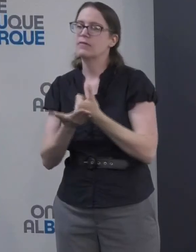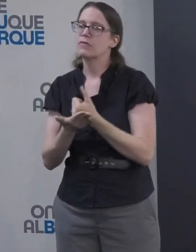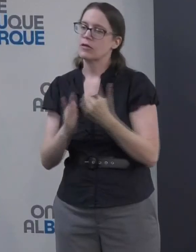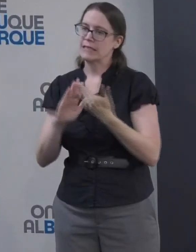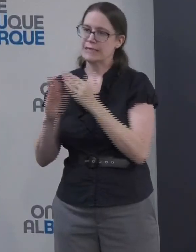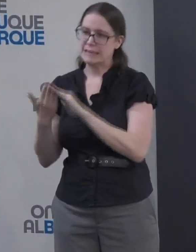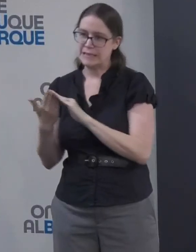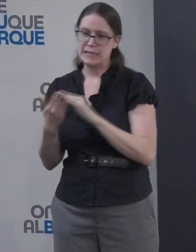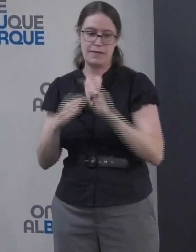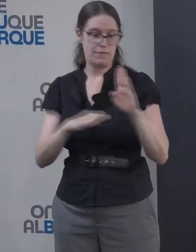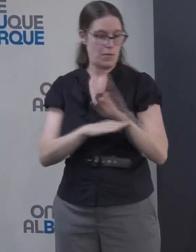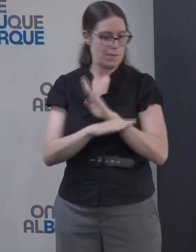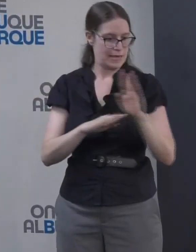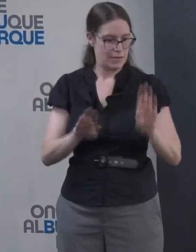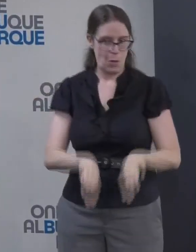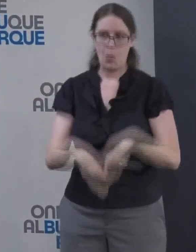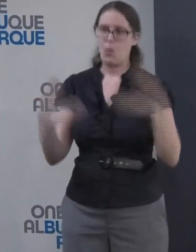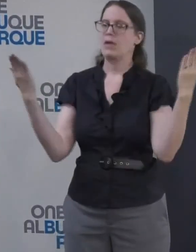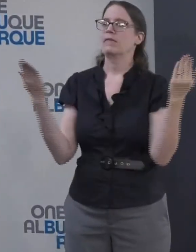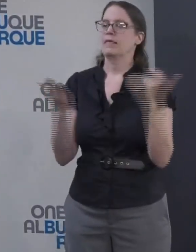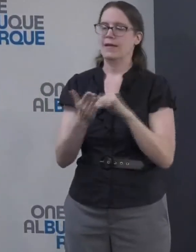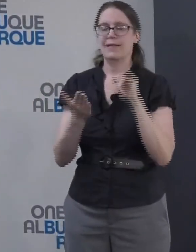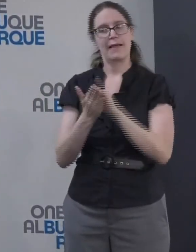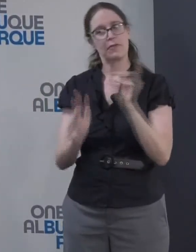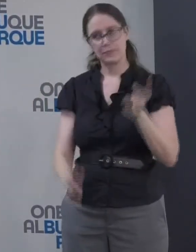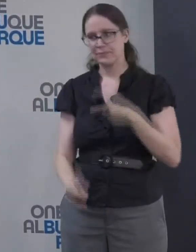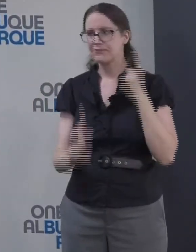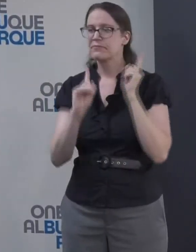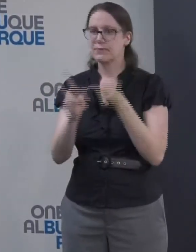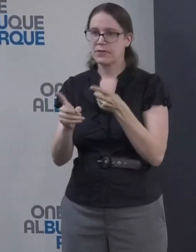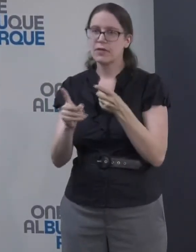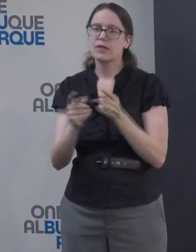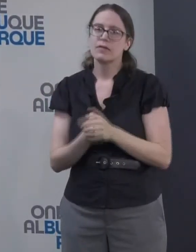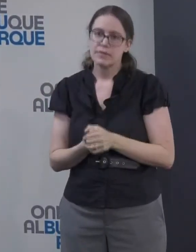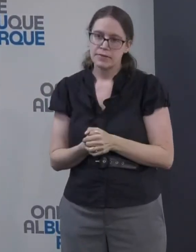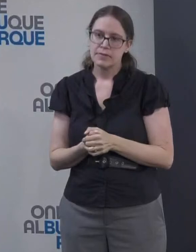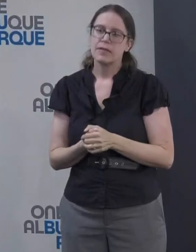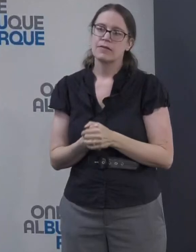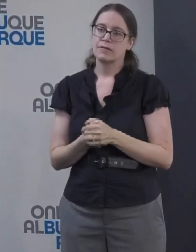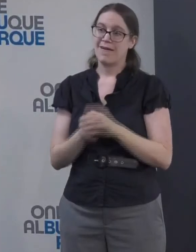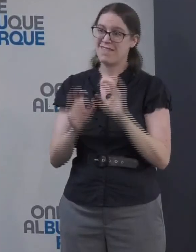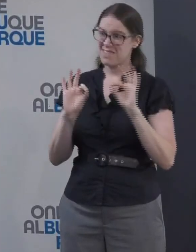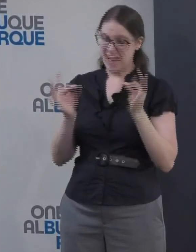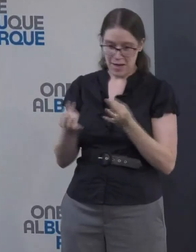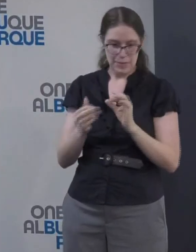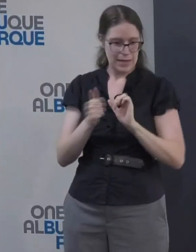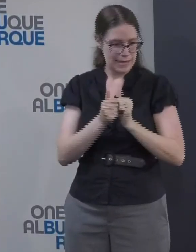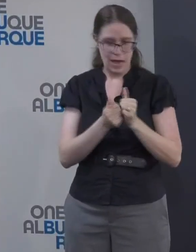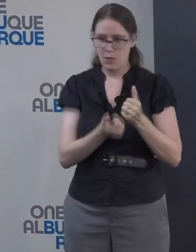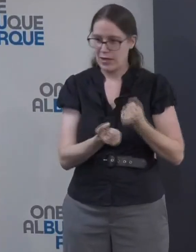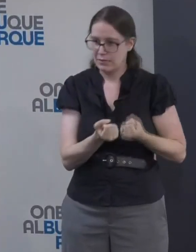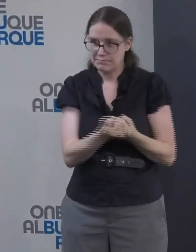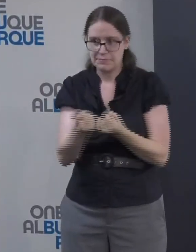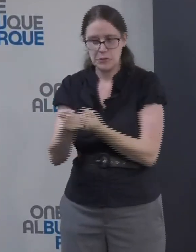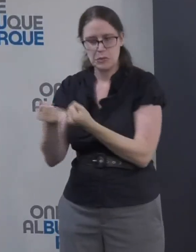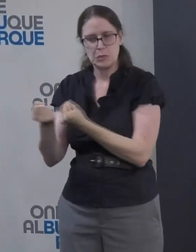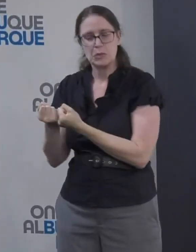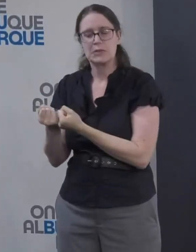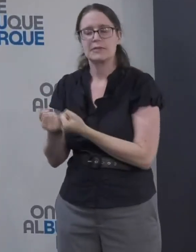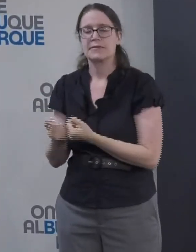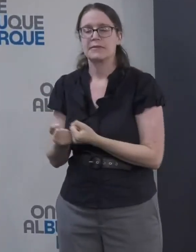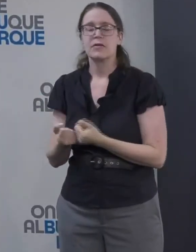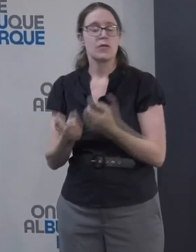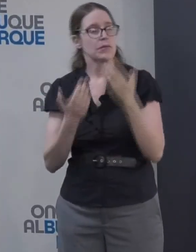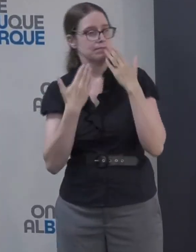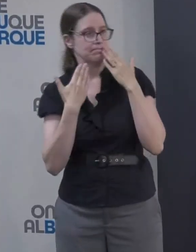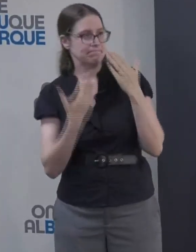get people back in business, which is our main goal, and to make sure that families are supported as well. So I want to